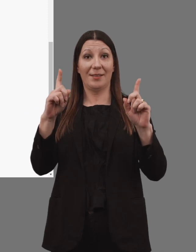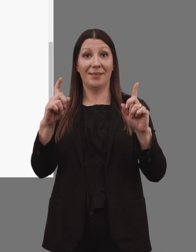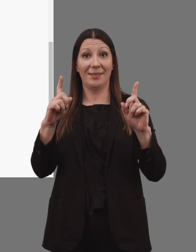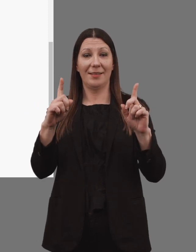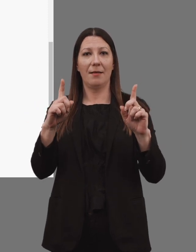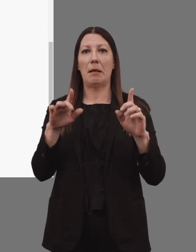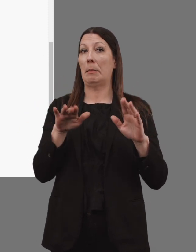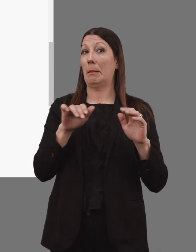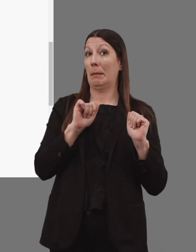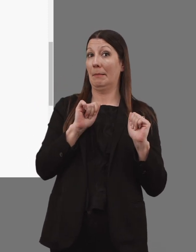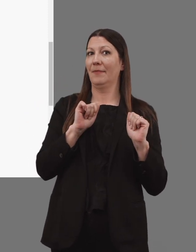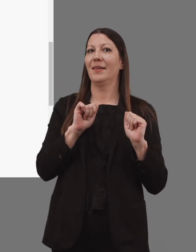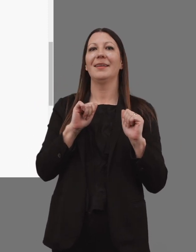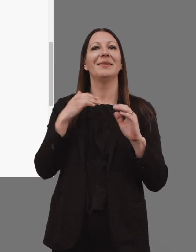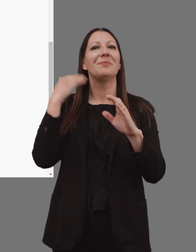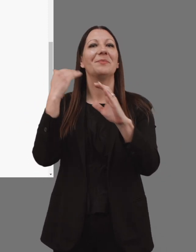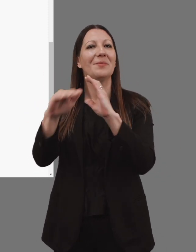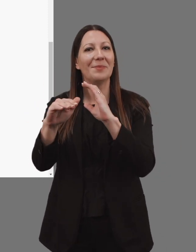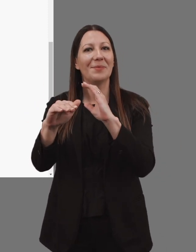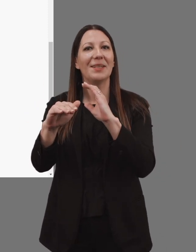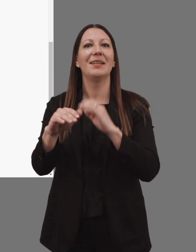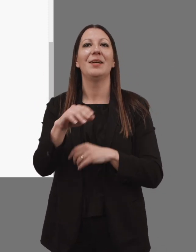application itself, and then you can email us here at